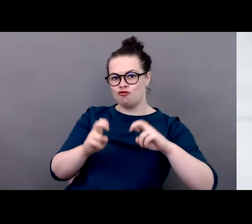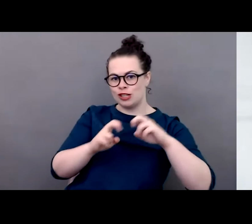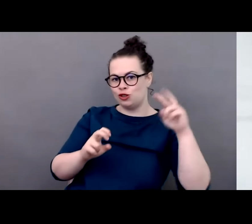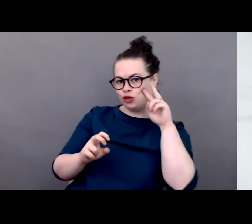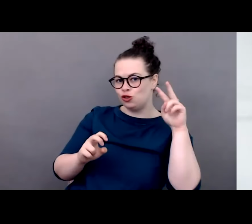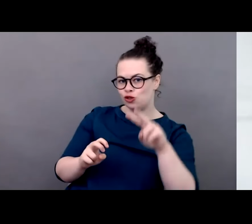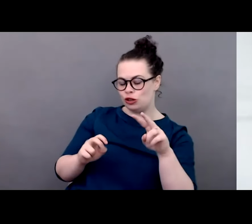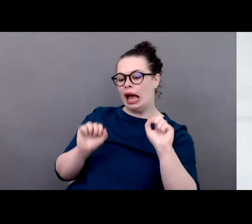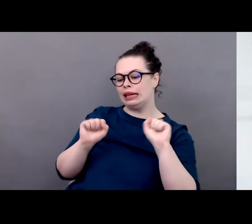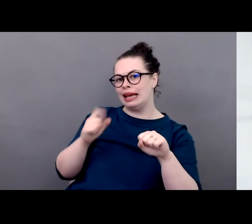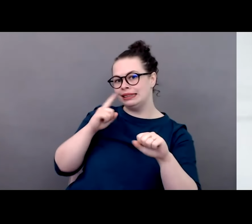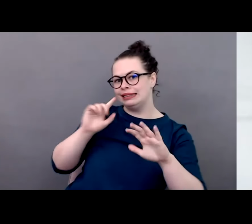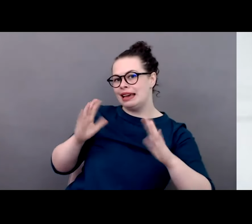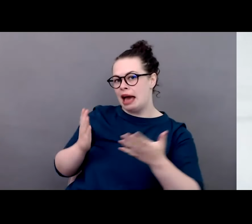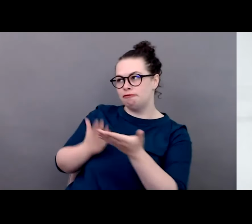today.